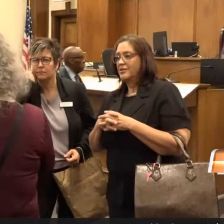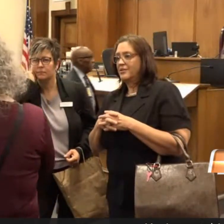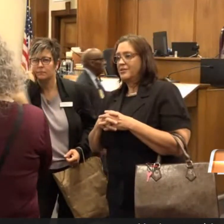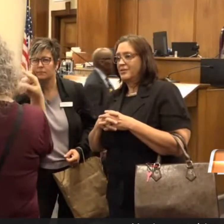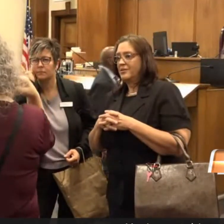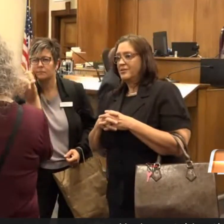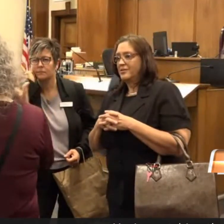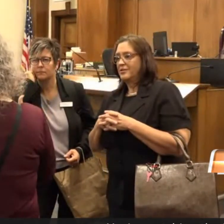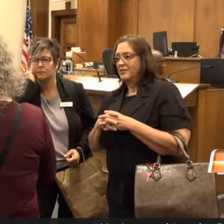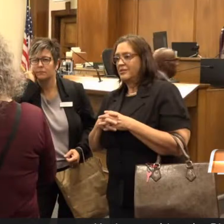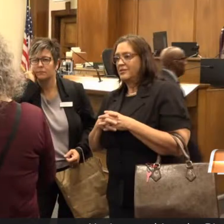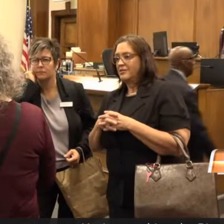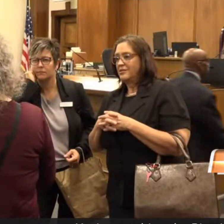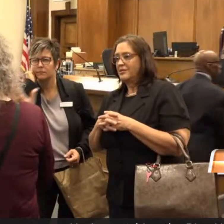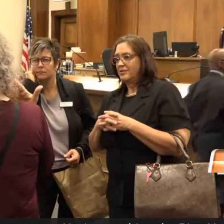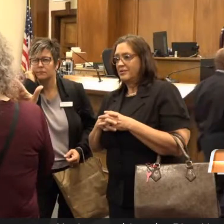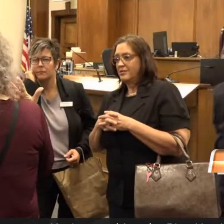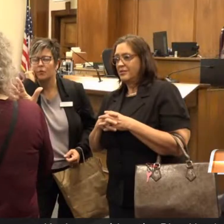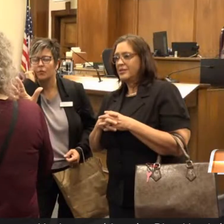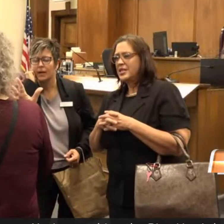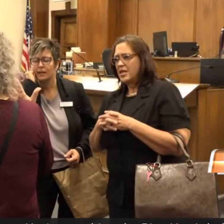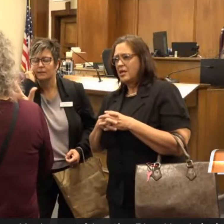Okay, I've got a card.